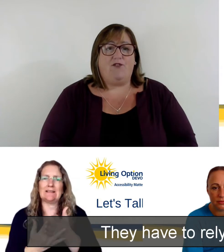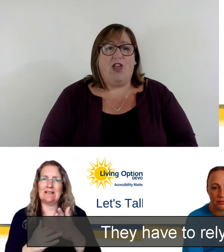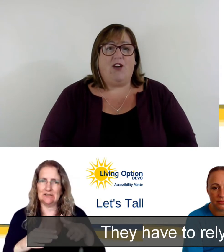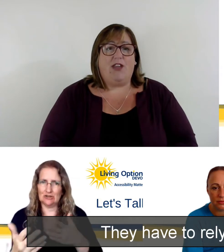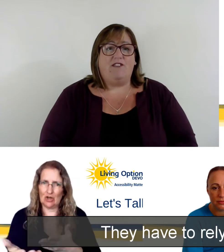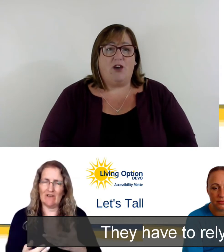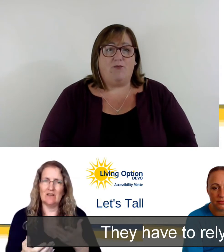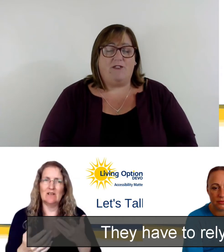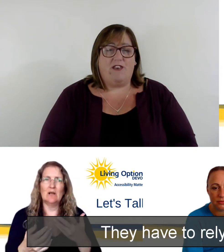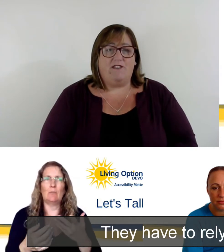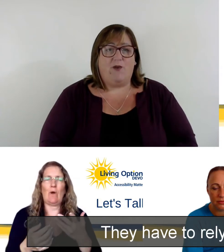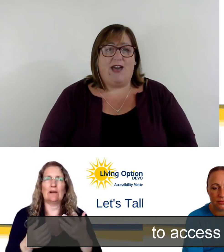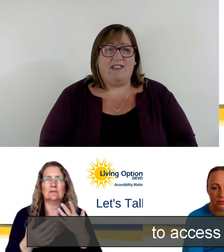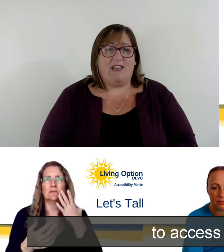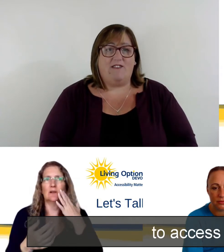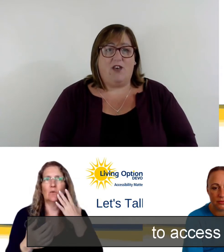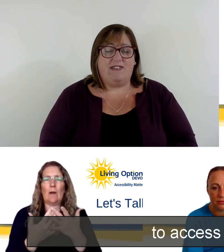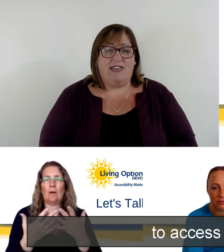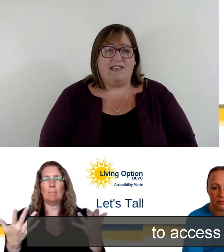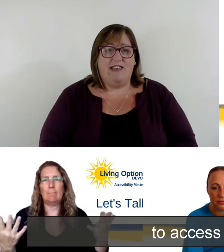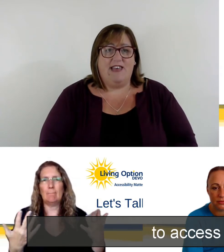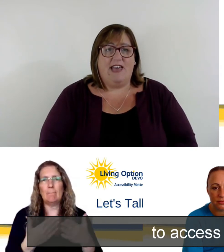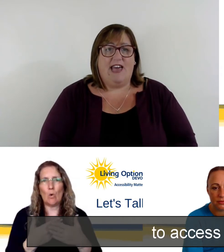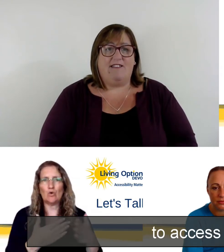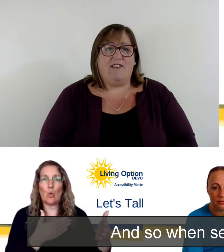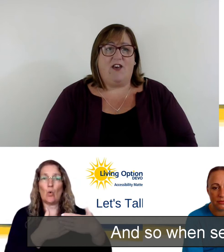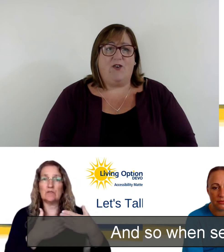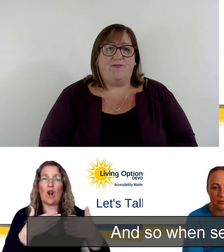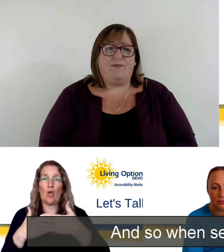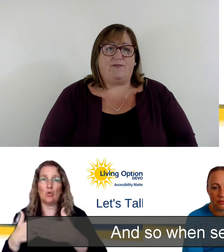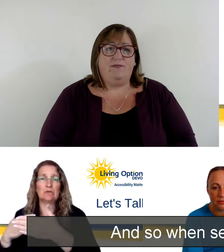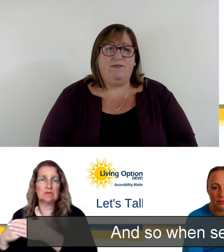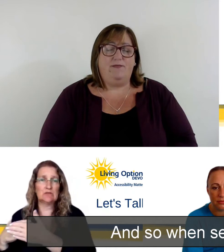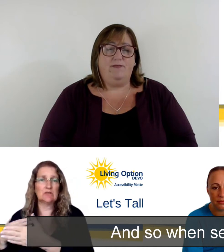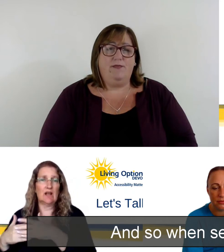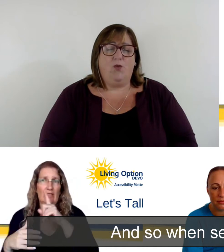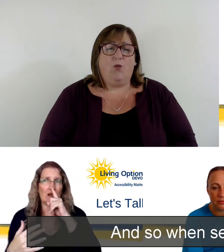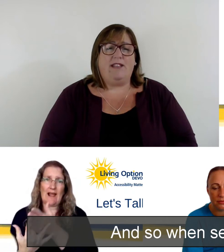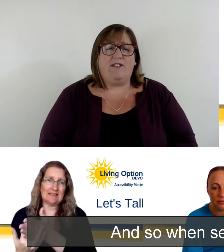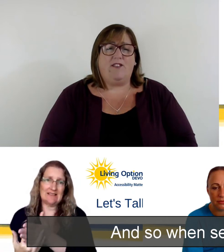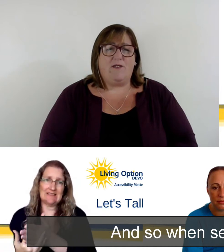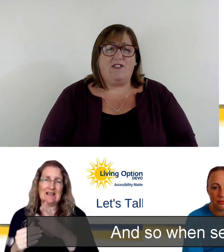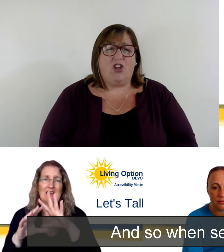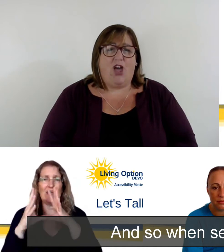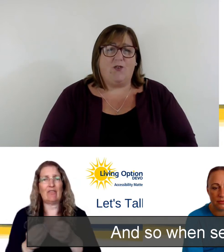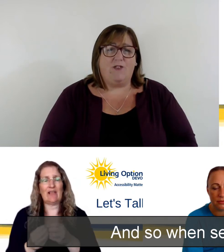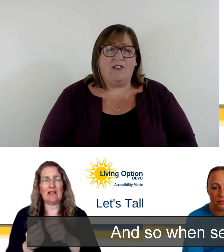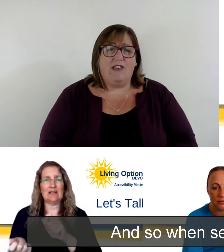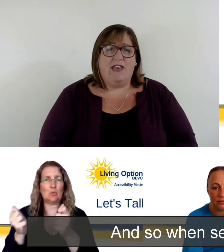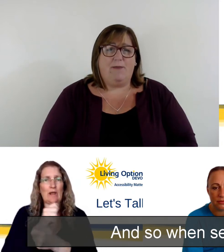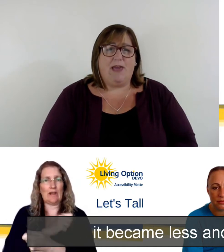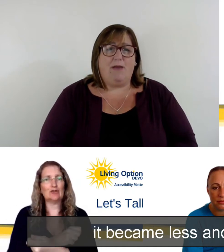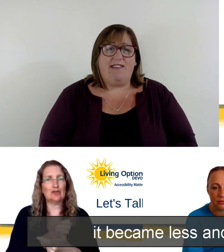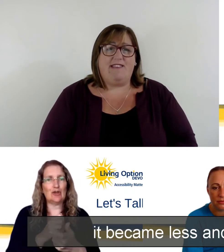They have to rely on interpreters to access services, and so when services